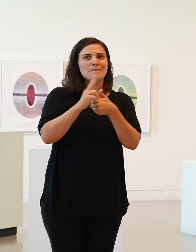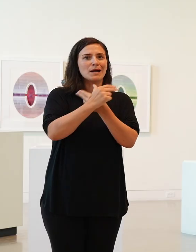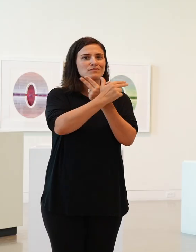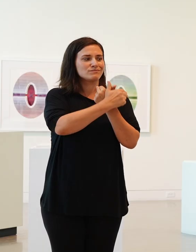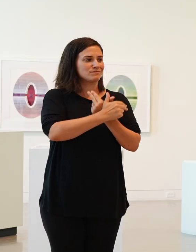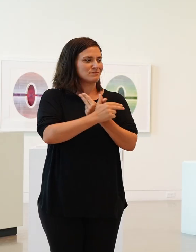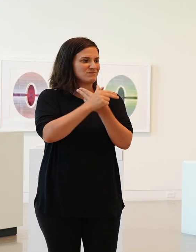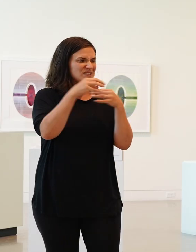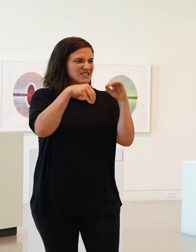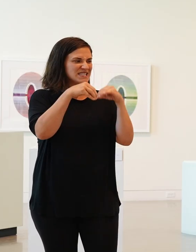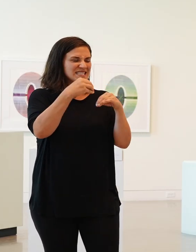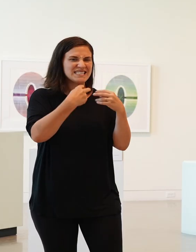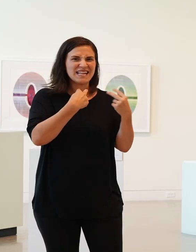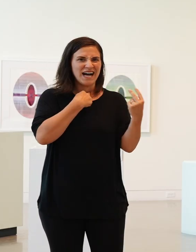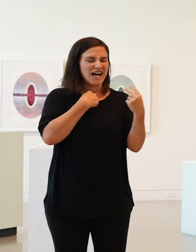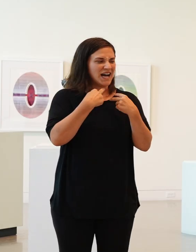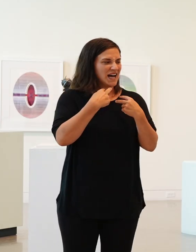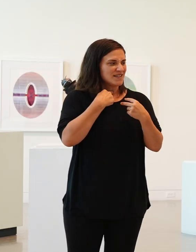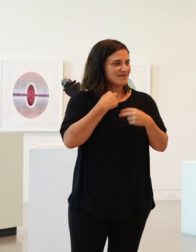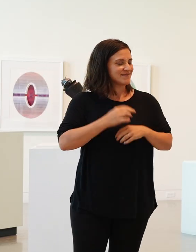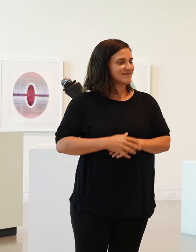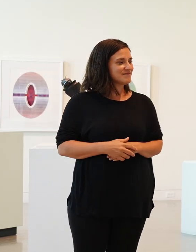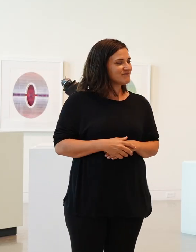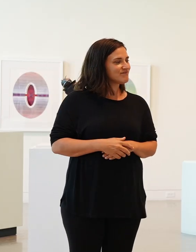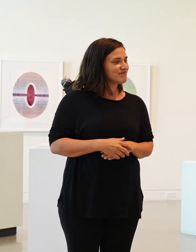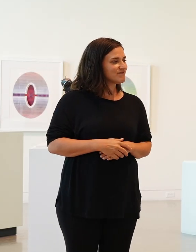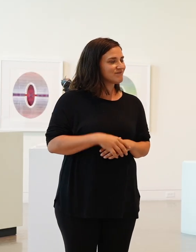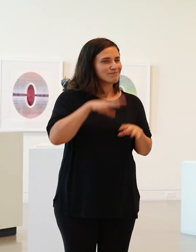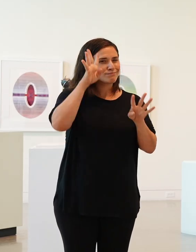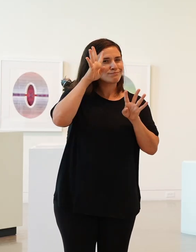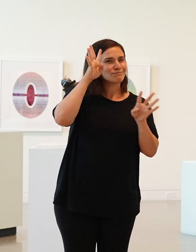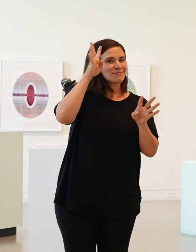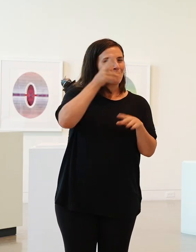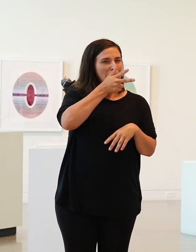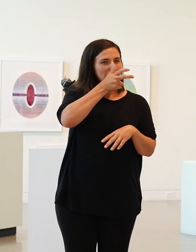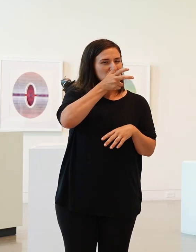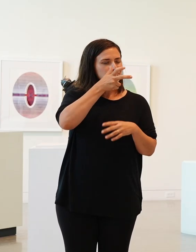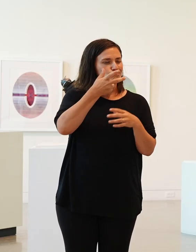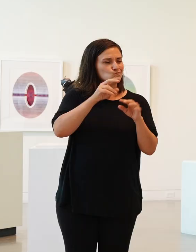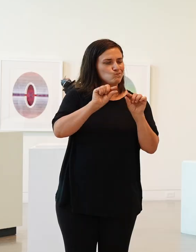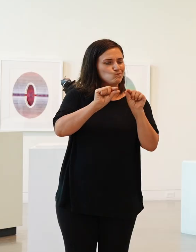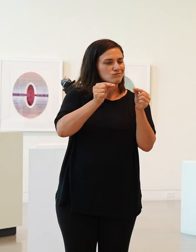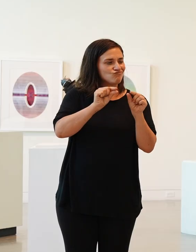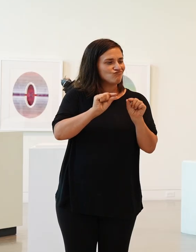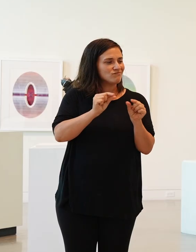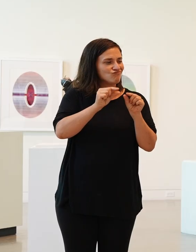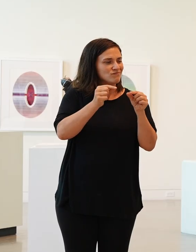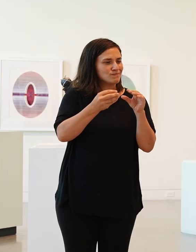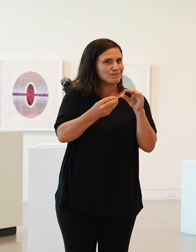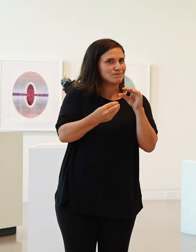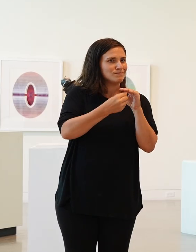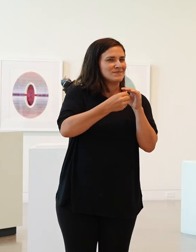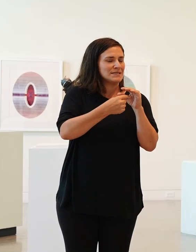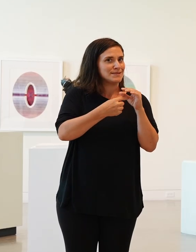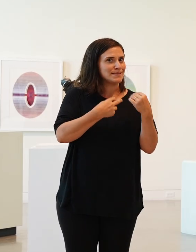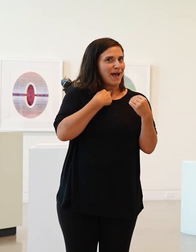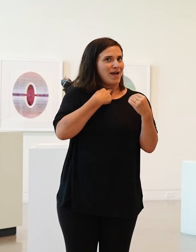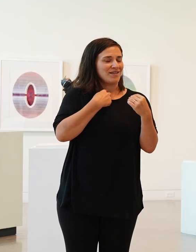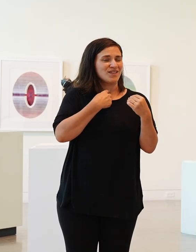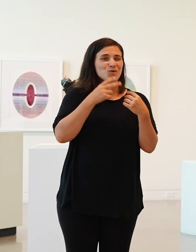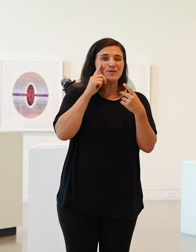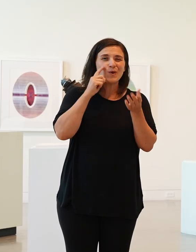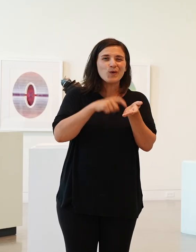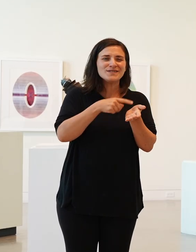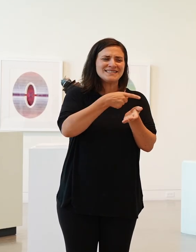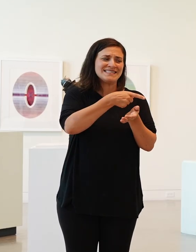little crawly thing while I was in the process of this. And as you can see, he's kind of drooling. He really